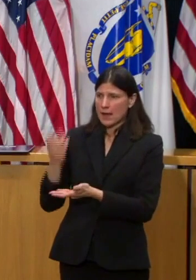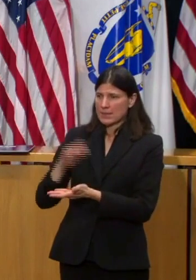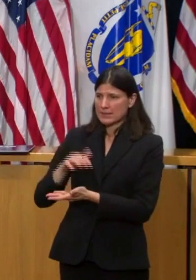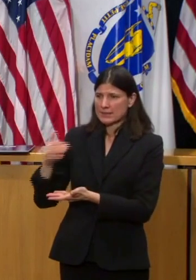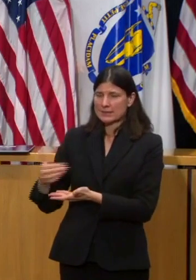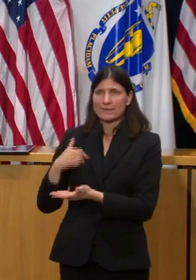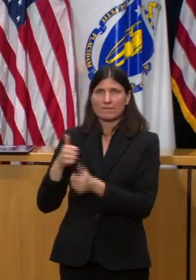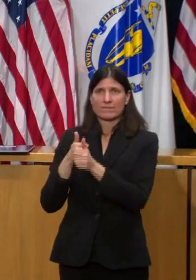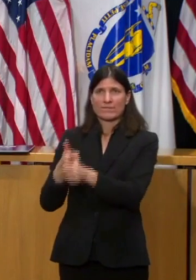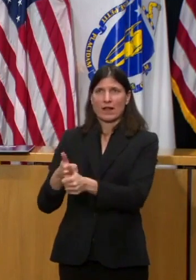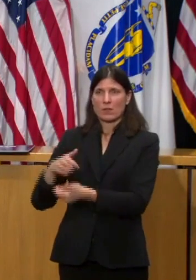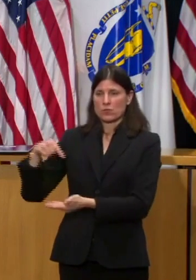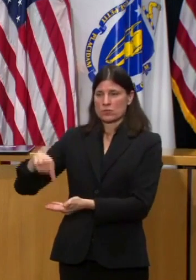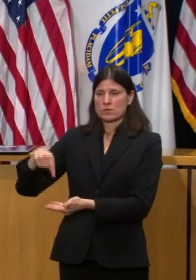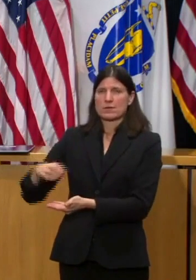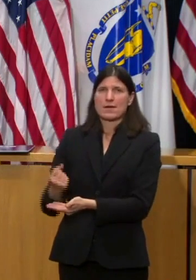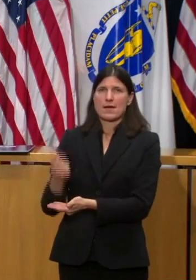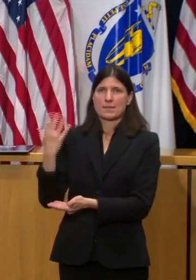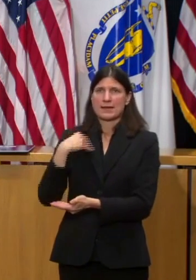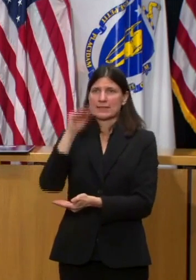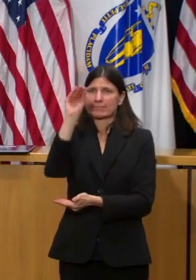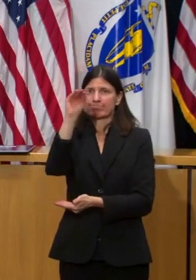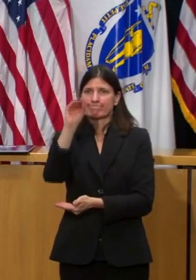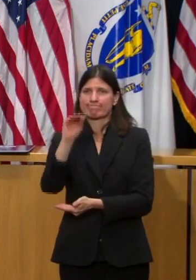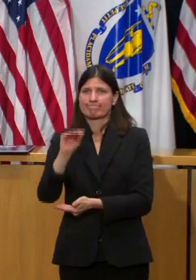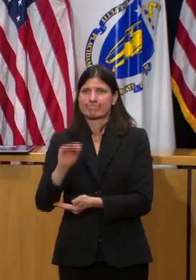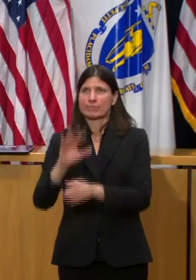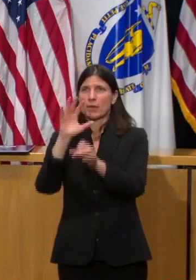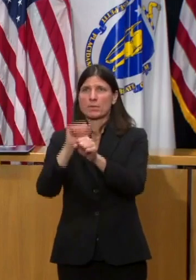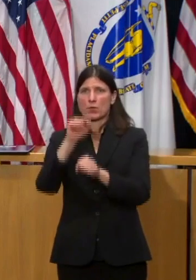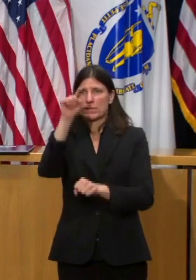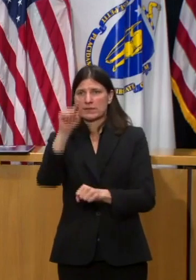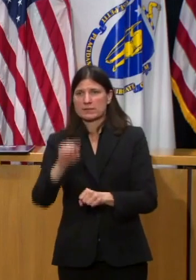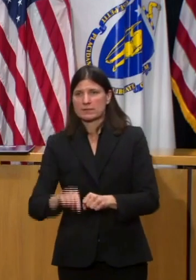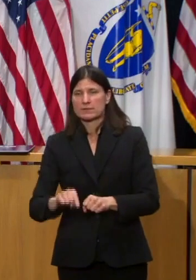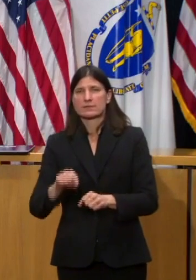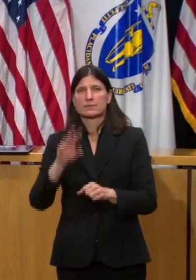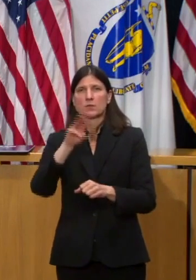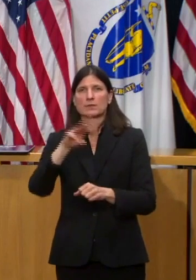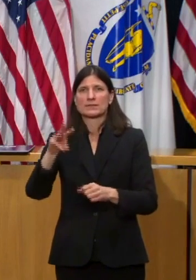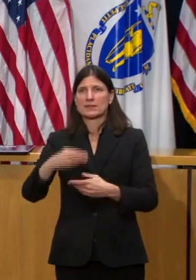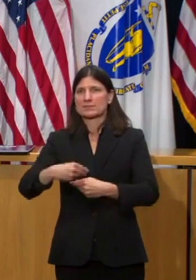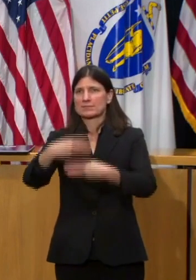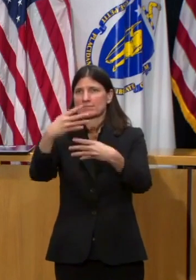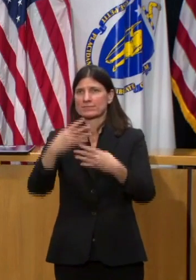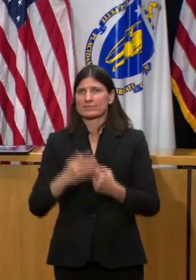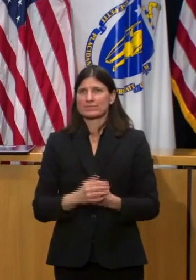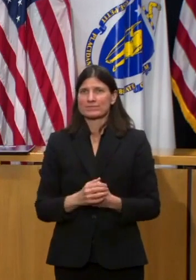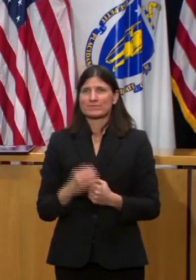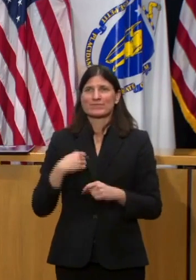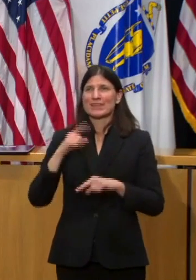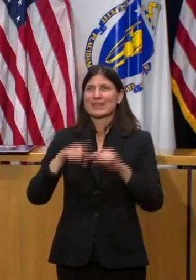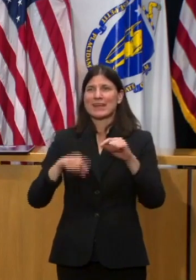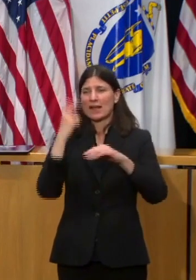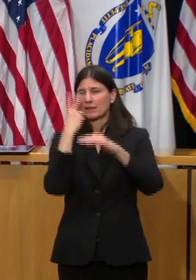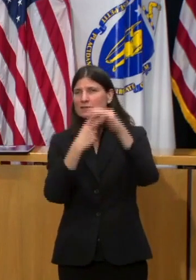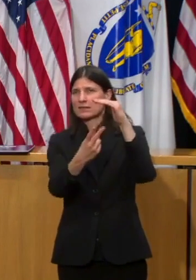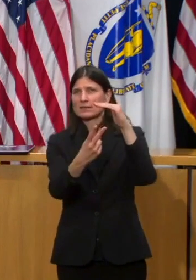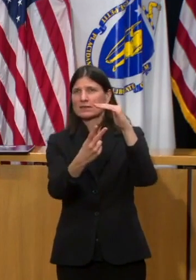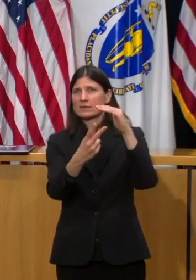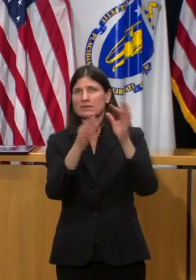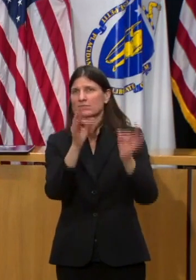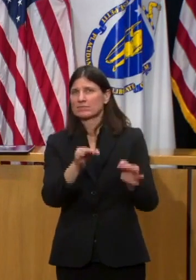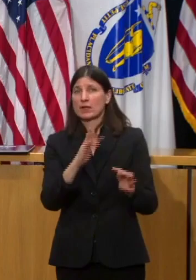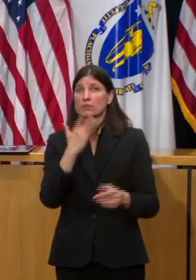vaccines and staffing their sites about what's actually going to be there for them. And the last thing we want to do, the last thing we ever want to do